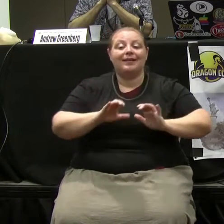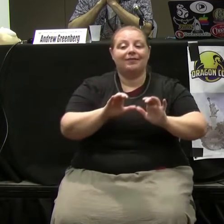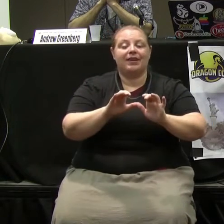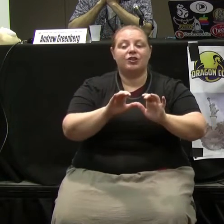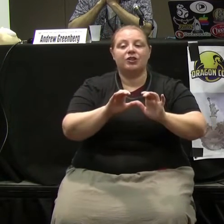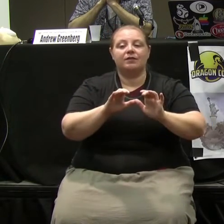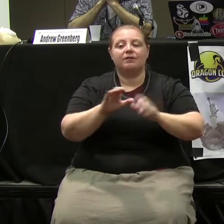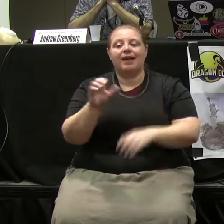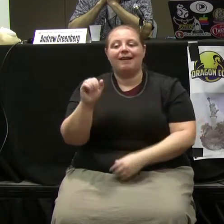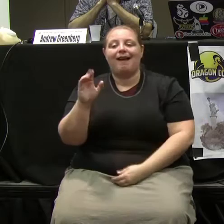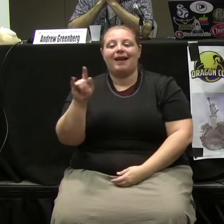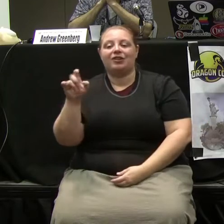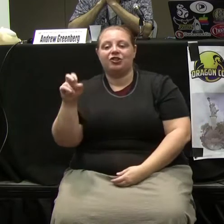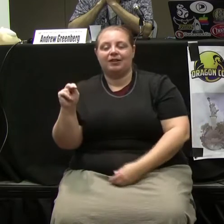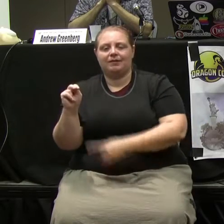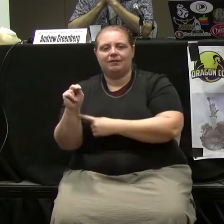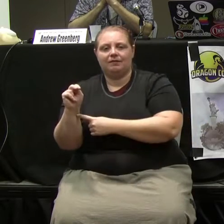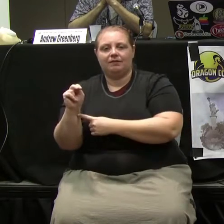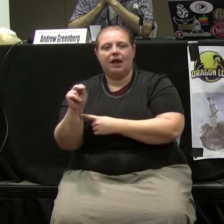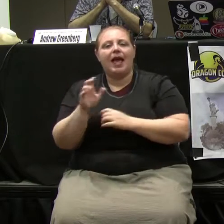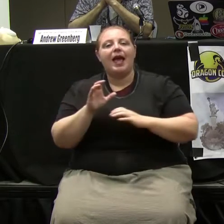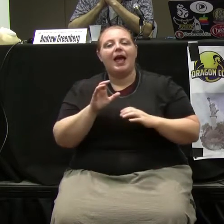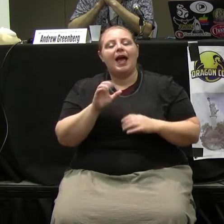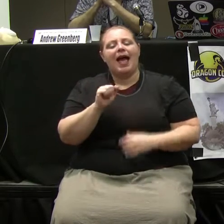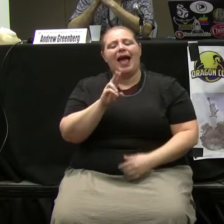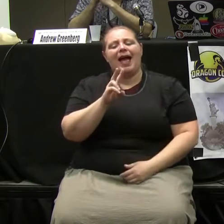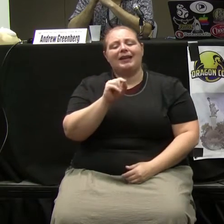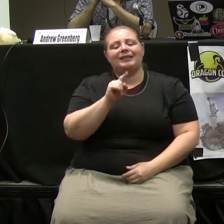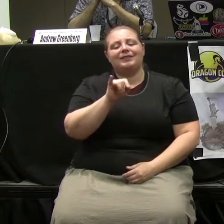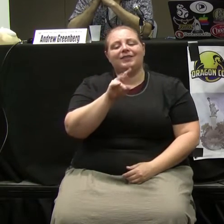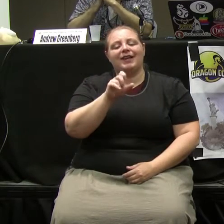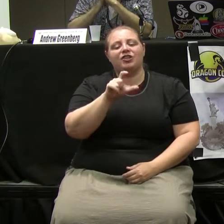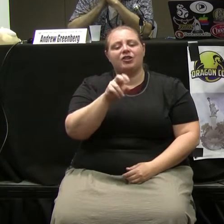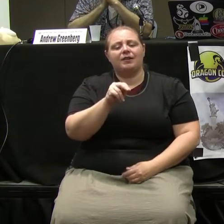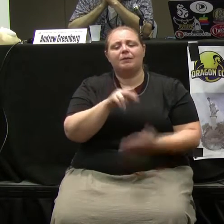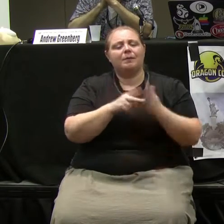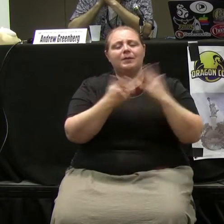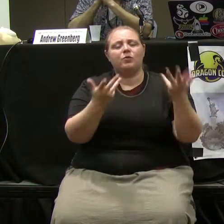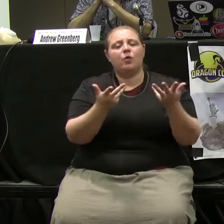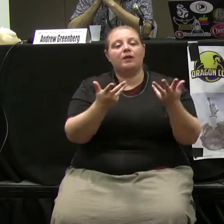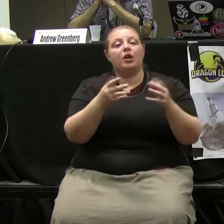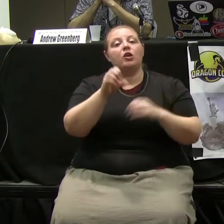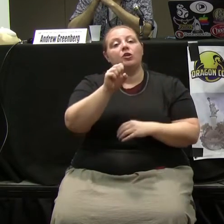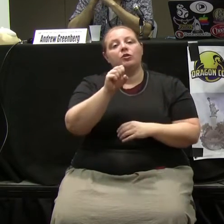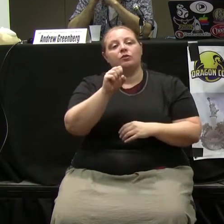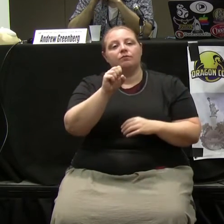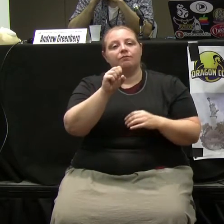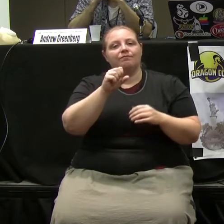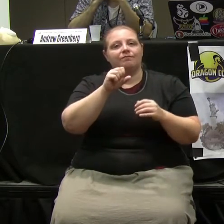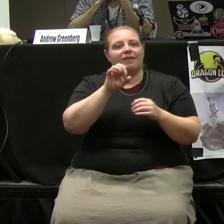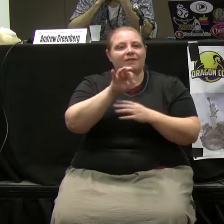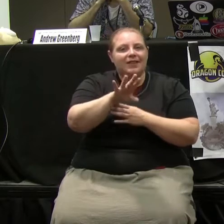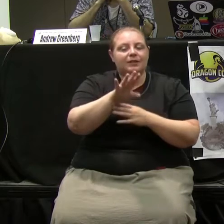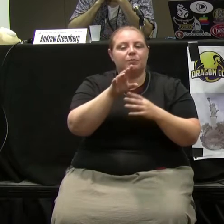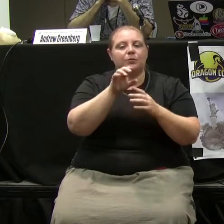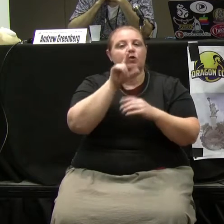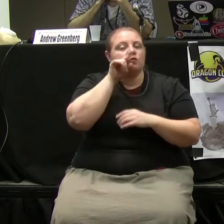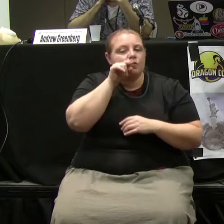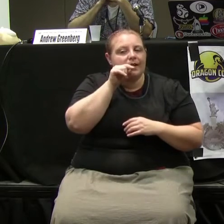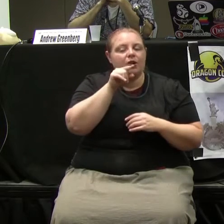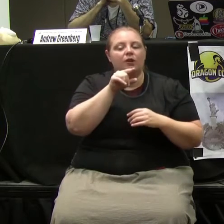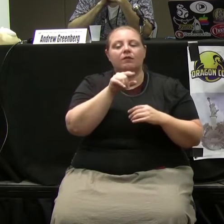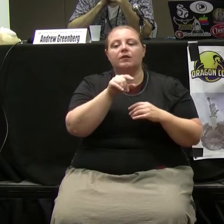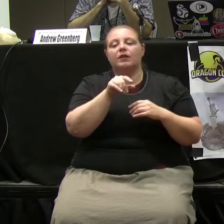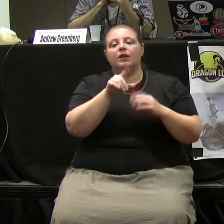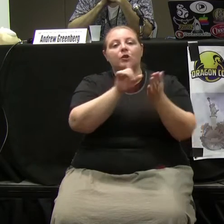and action. So when I talk about activation, I mean things like social media, newspaper editorials, rallies